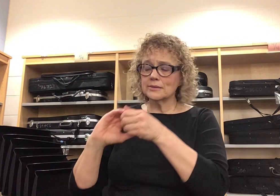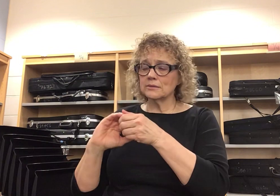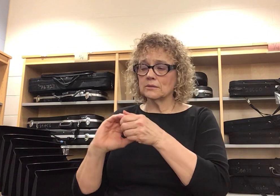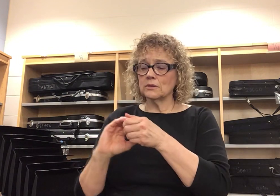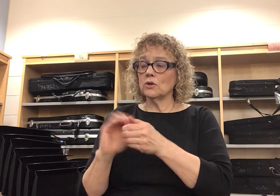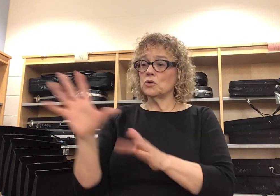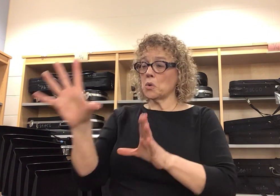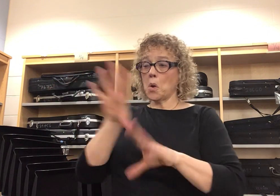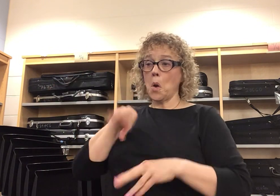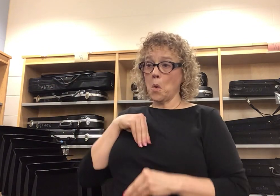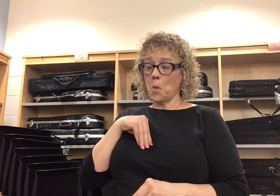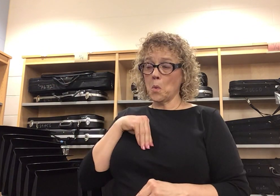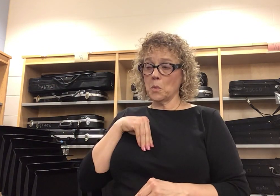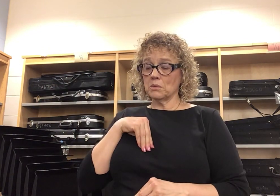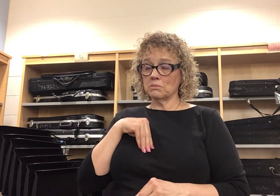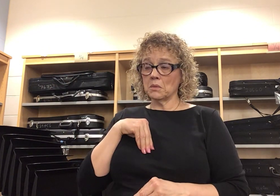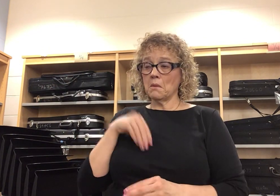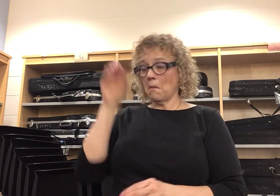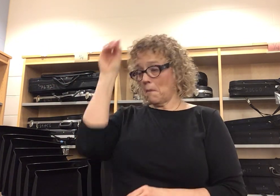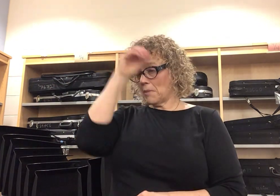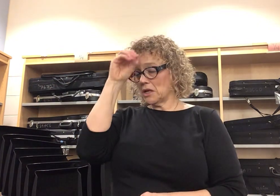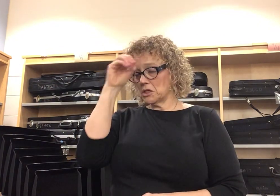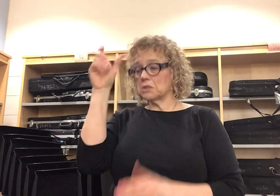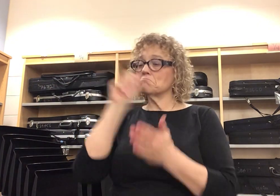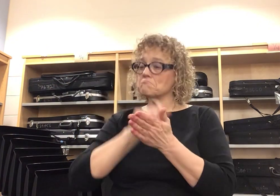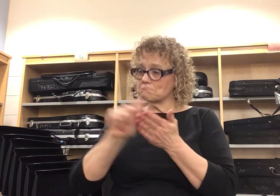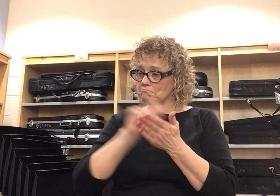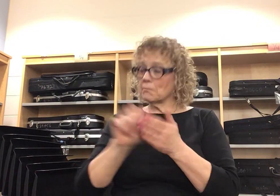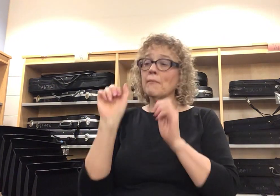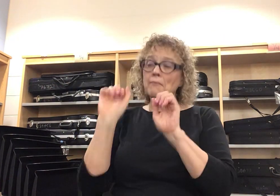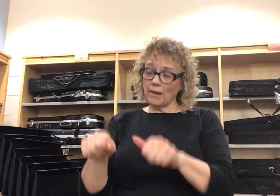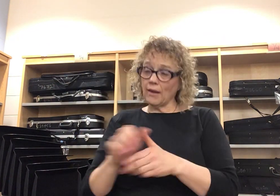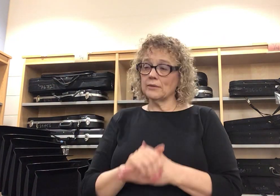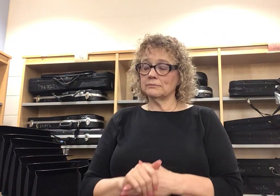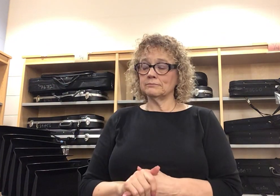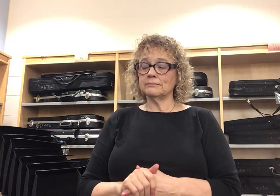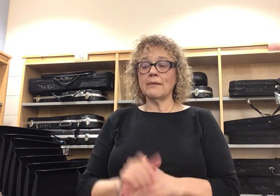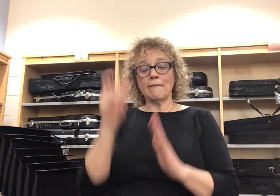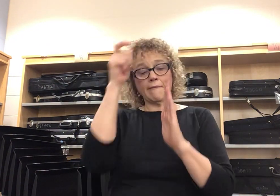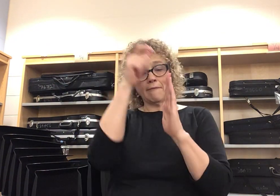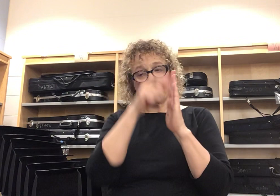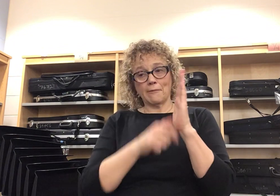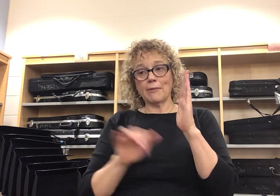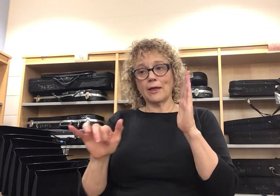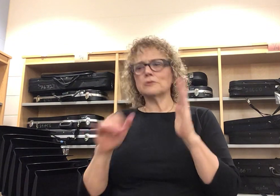opinions in, okay, in that. So sure, you can have a column like that. And then